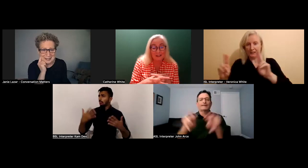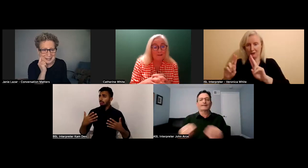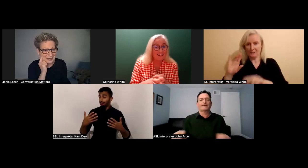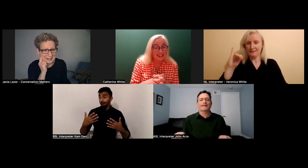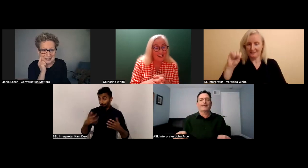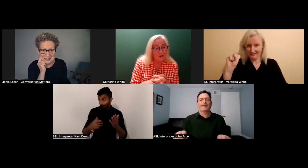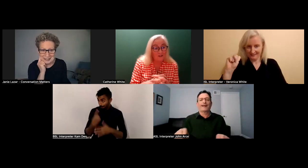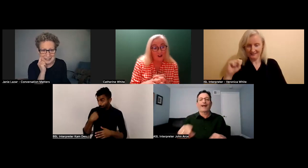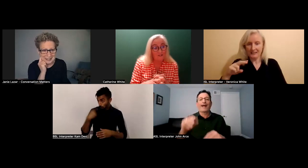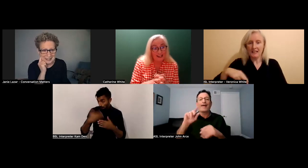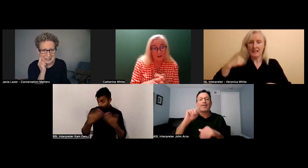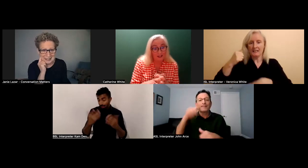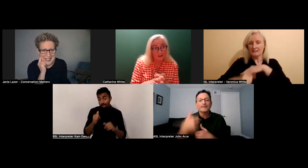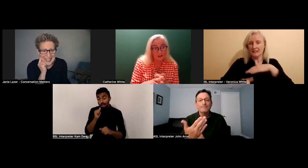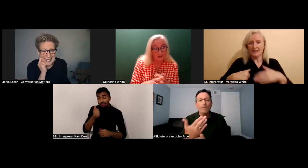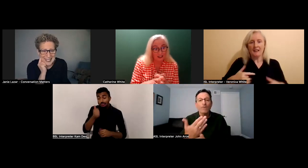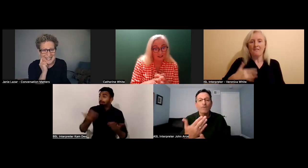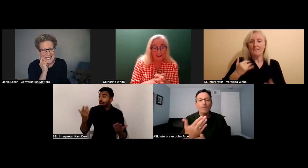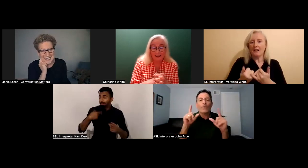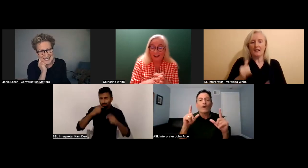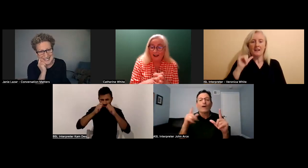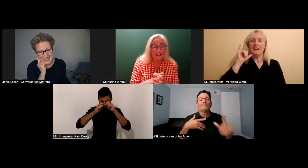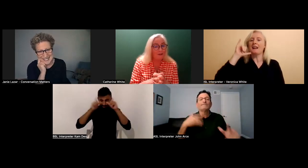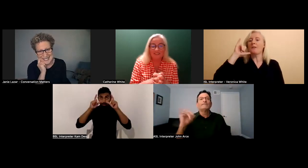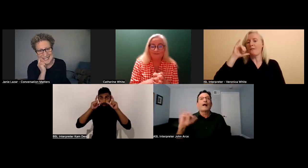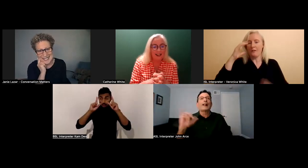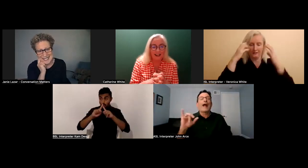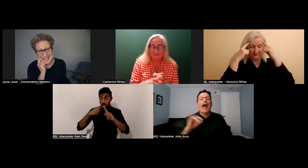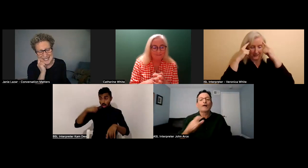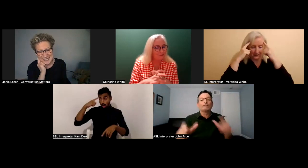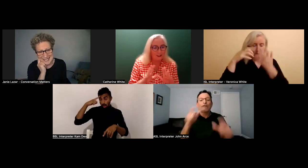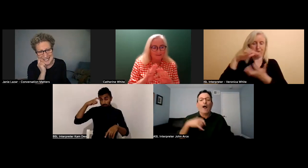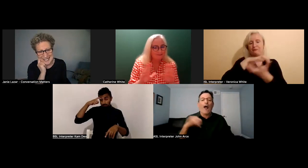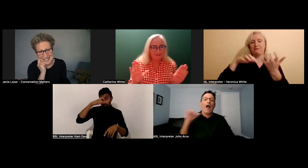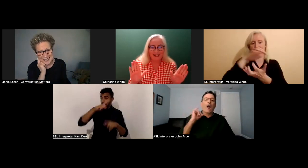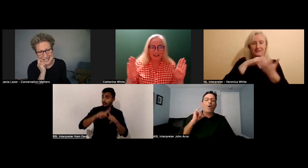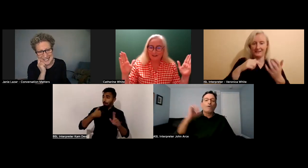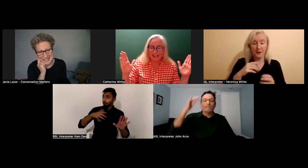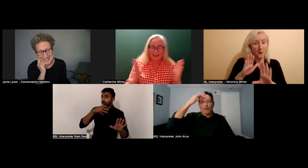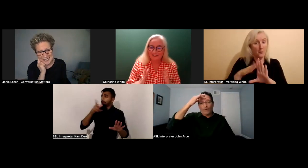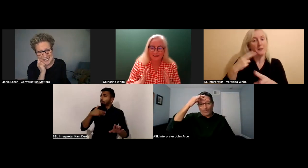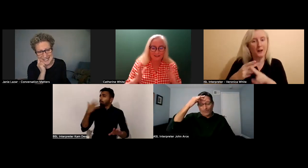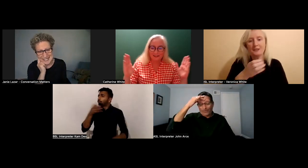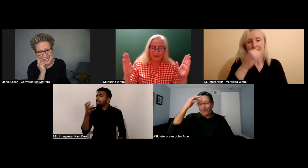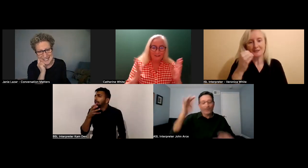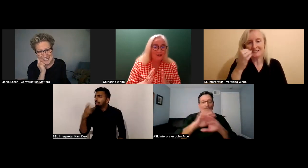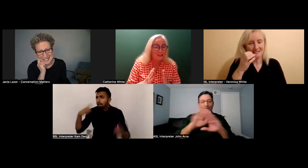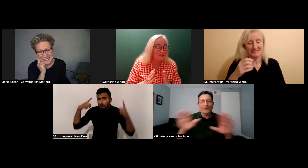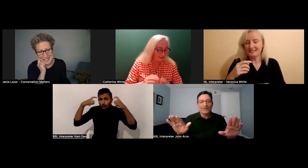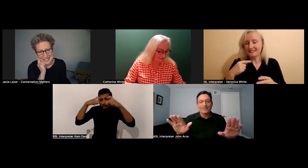was like the biggest hangover you ever had without a drink. And I went, nah, Dawn, I'm going to have